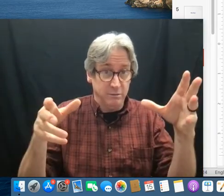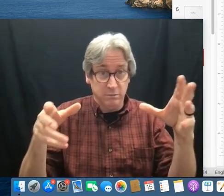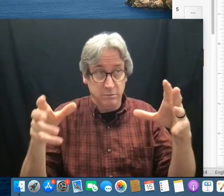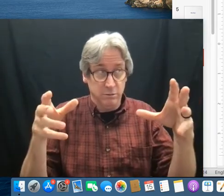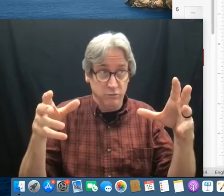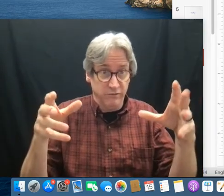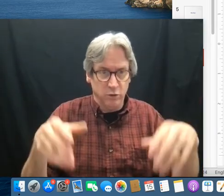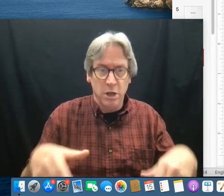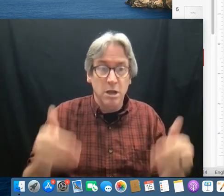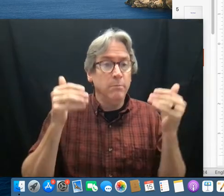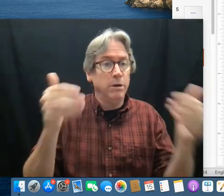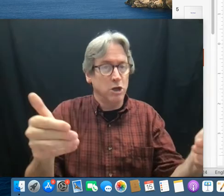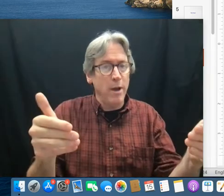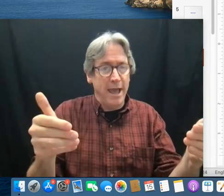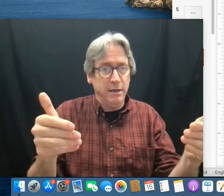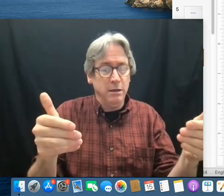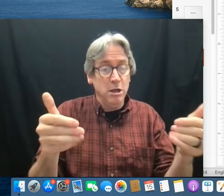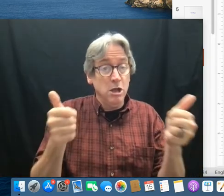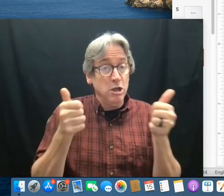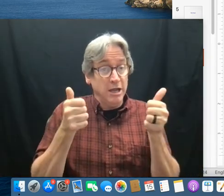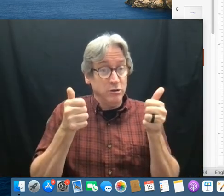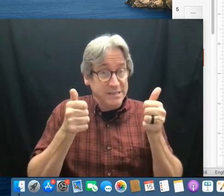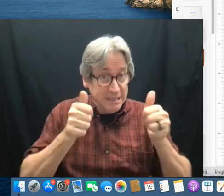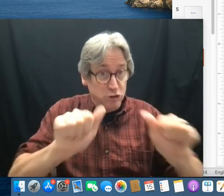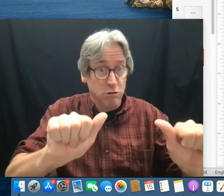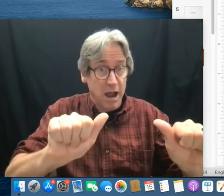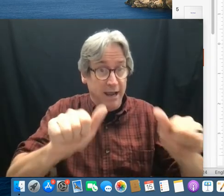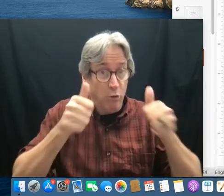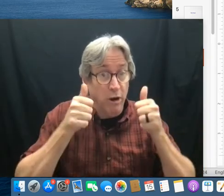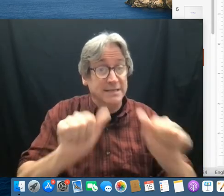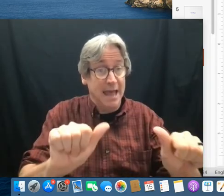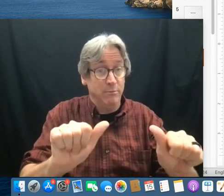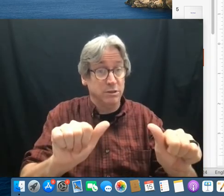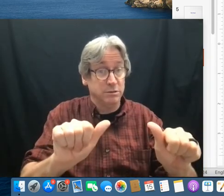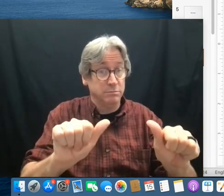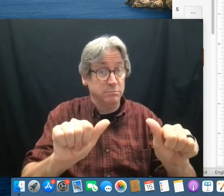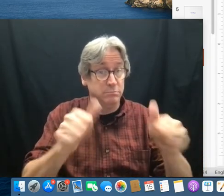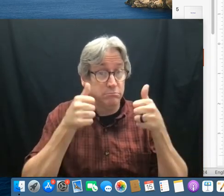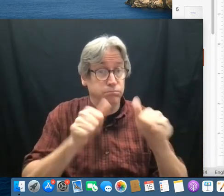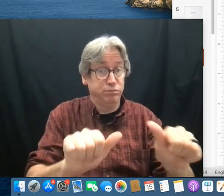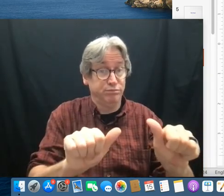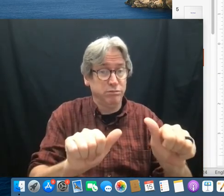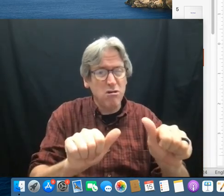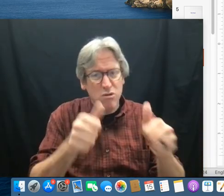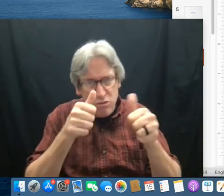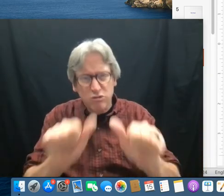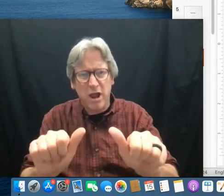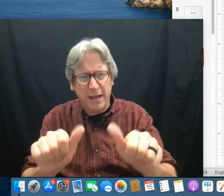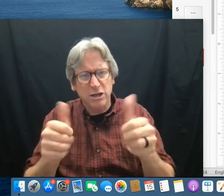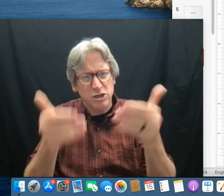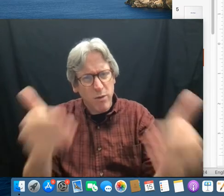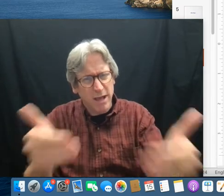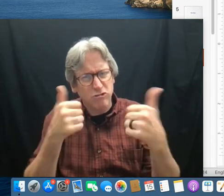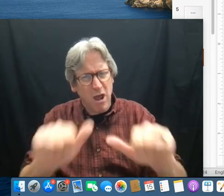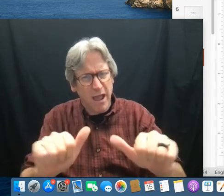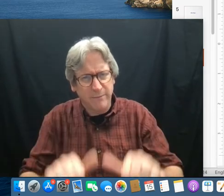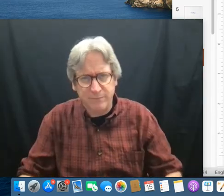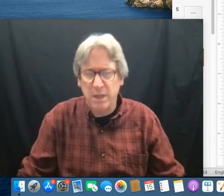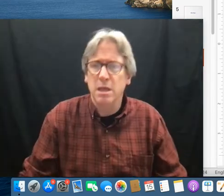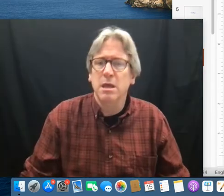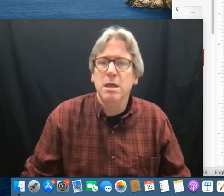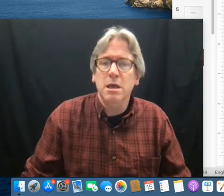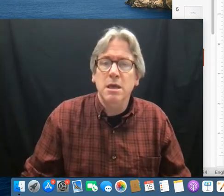the review, but go ahead and you'll see try or attempt. Oh, try it. Just go ahead and